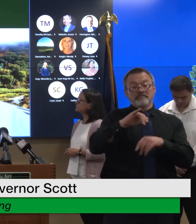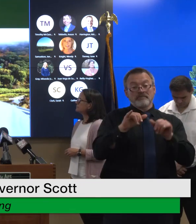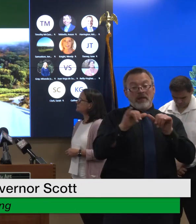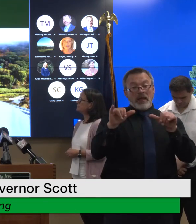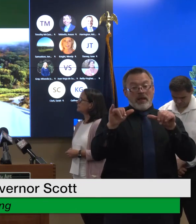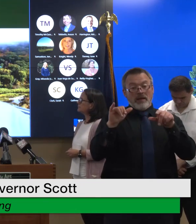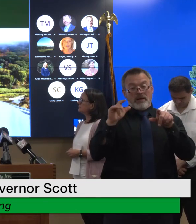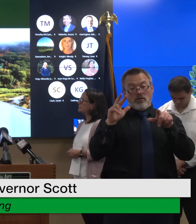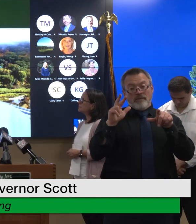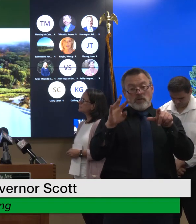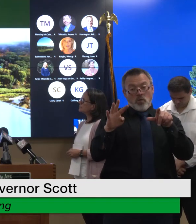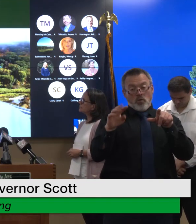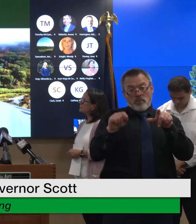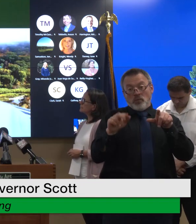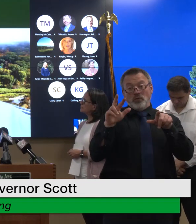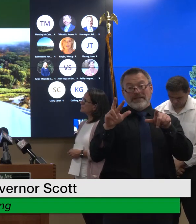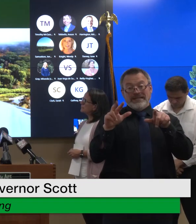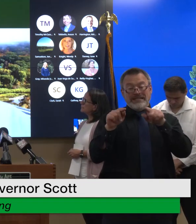34.3